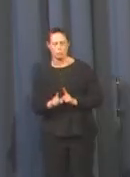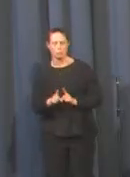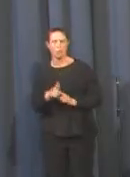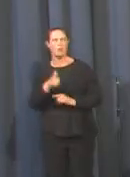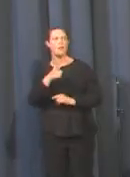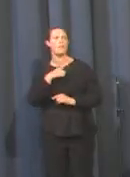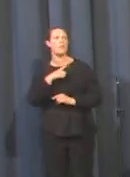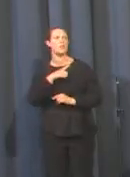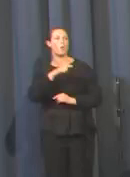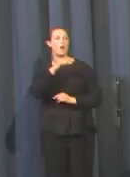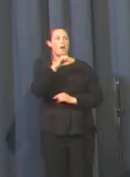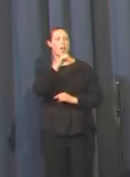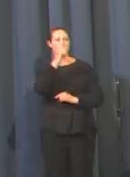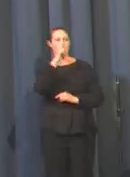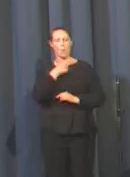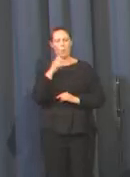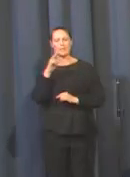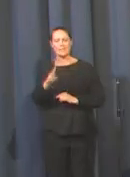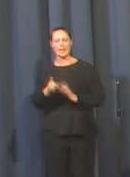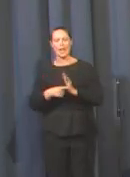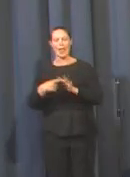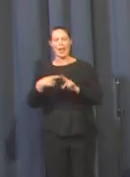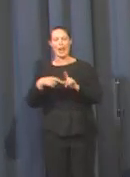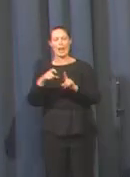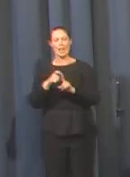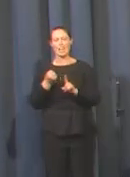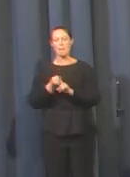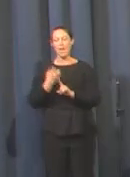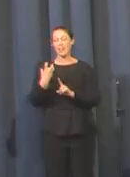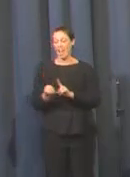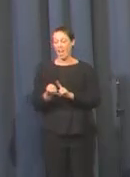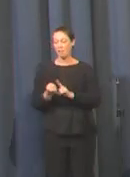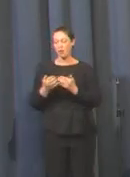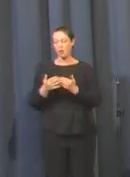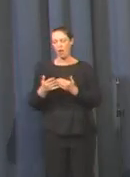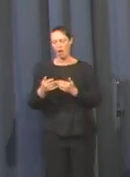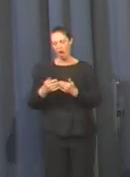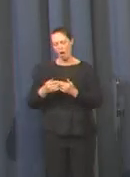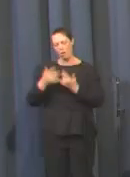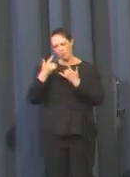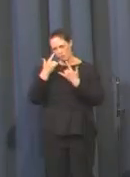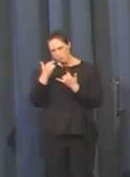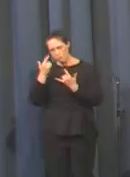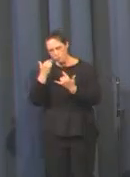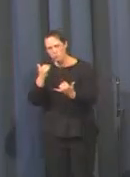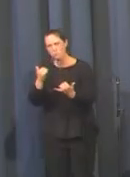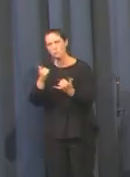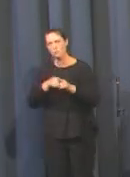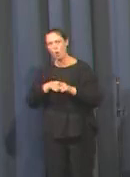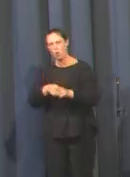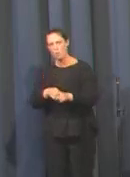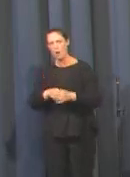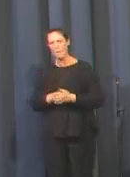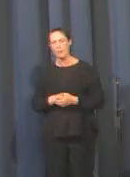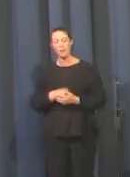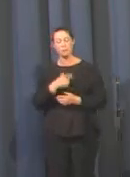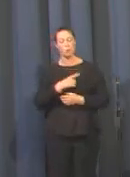see people affected by lead, we follow them over time, because where one person has got a level